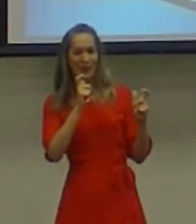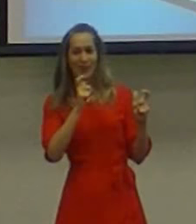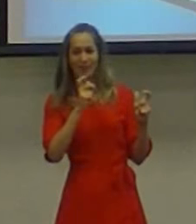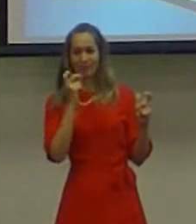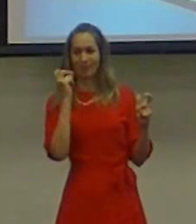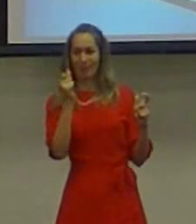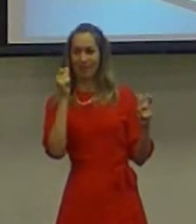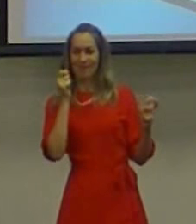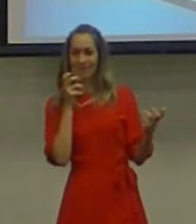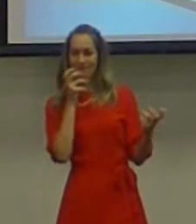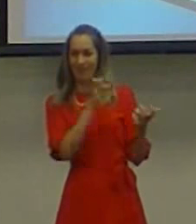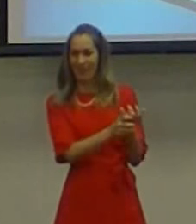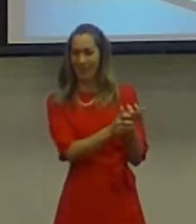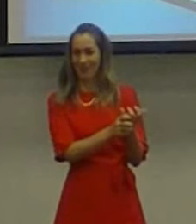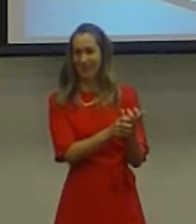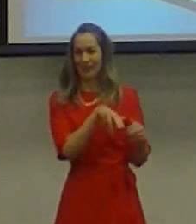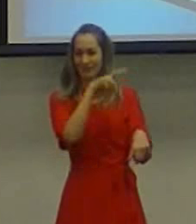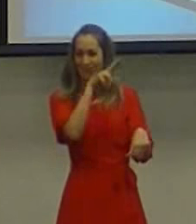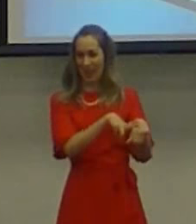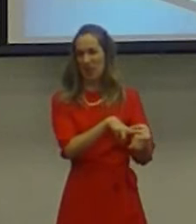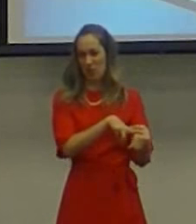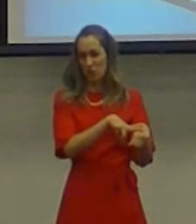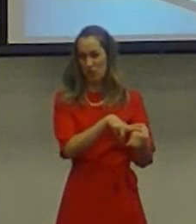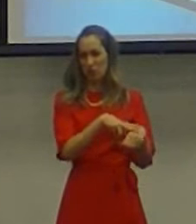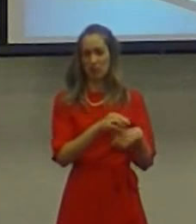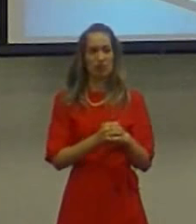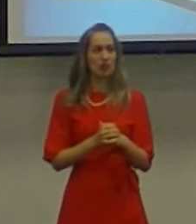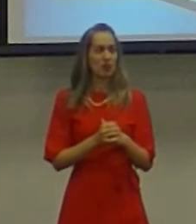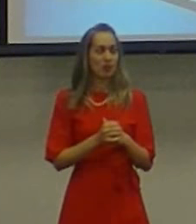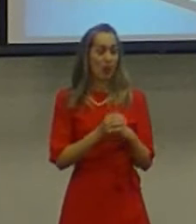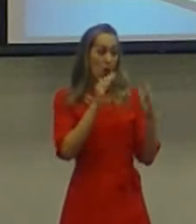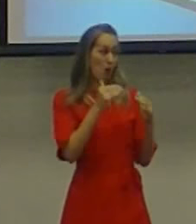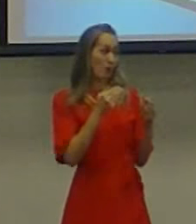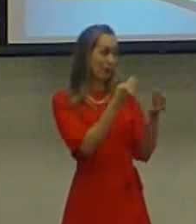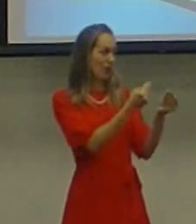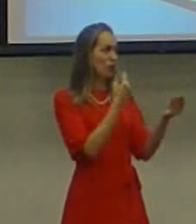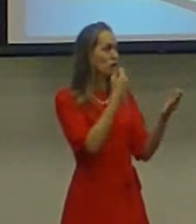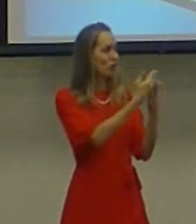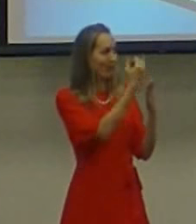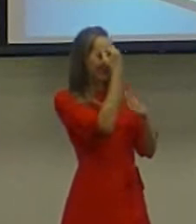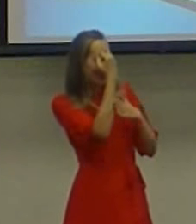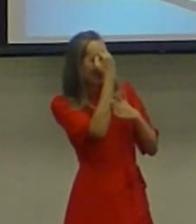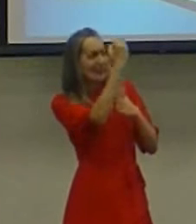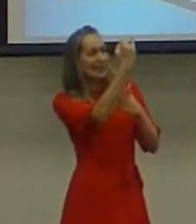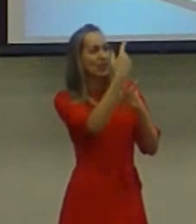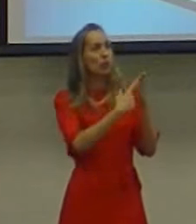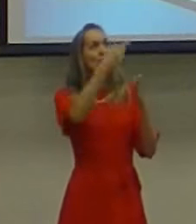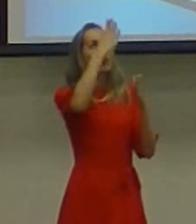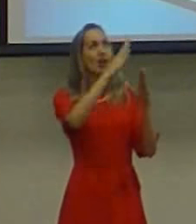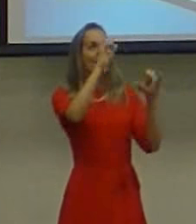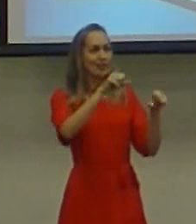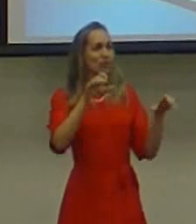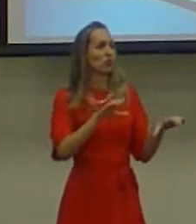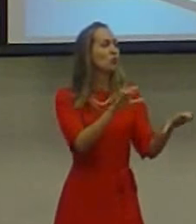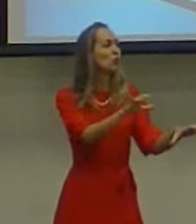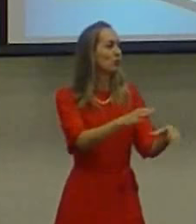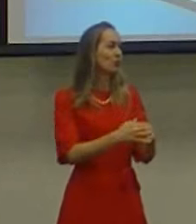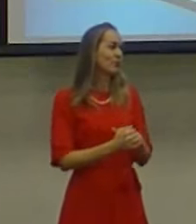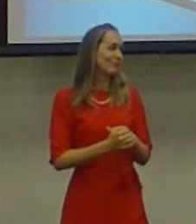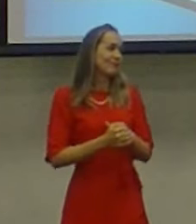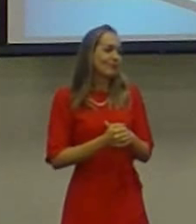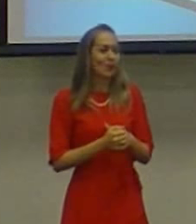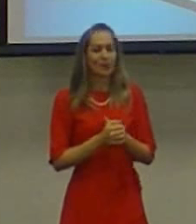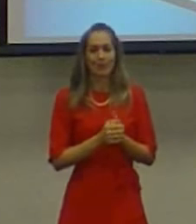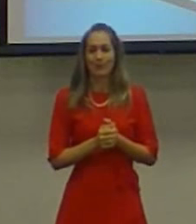are naturals. And I know you want to do mission work, and hopefully this gave you a really good idea of what God can do. And